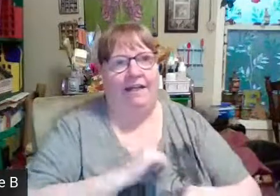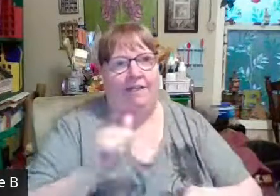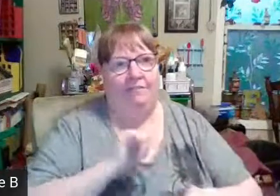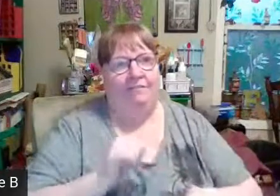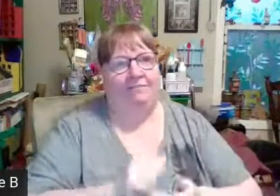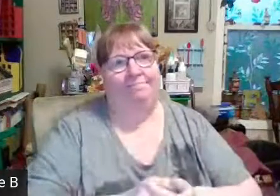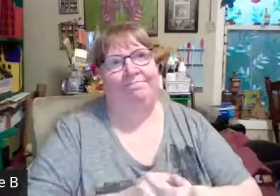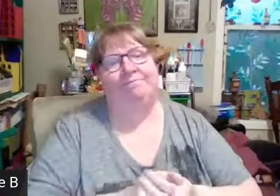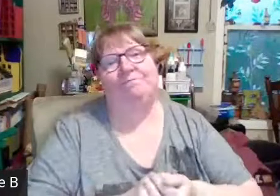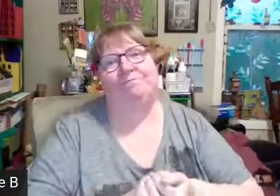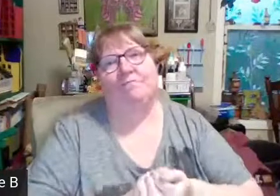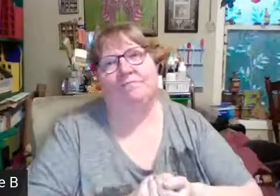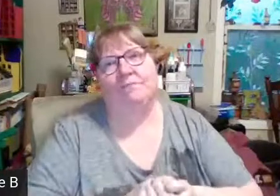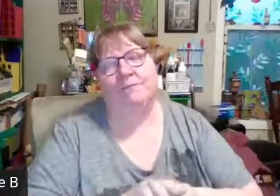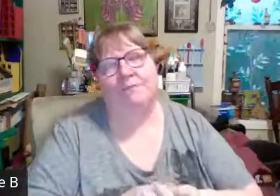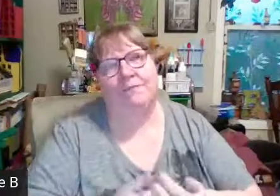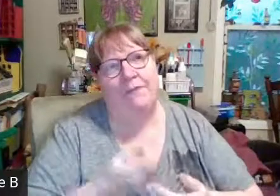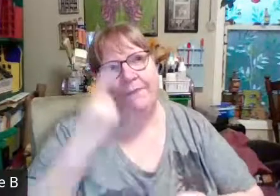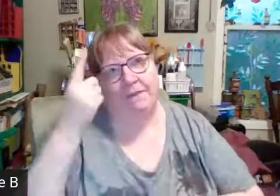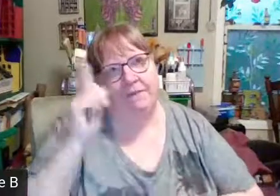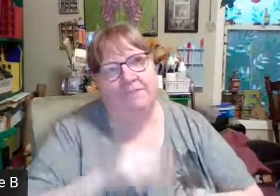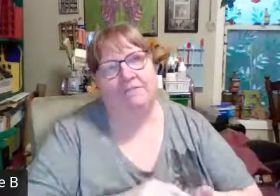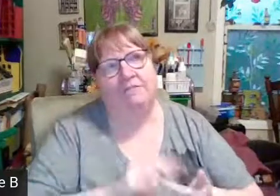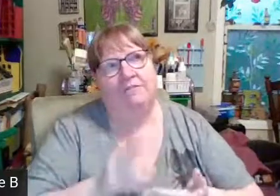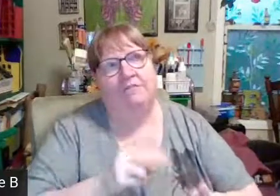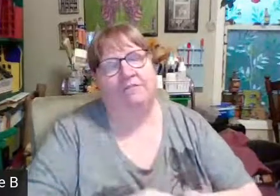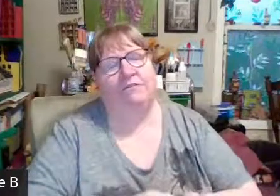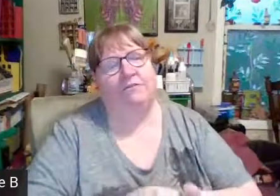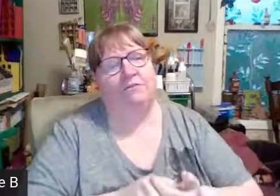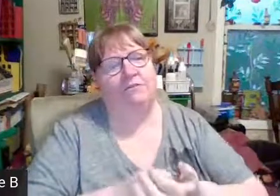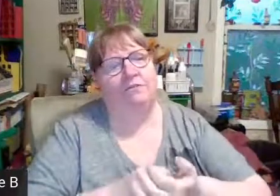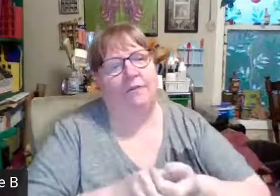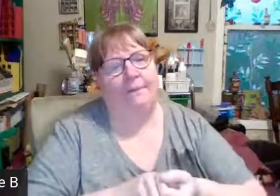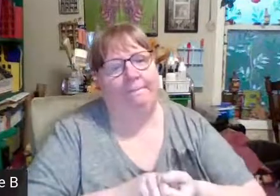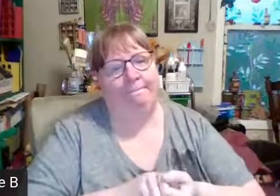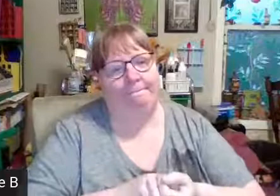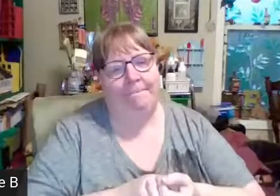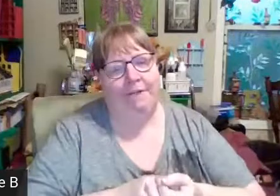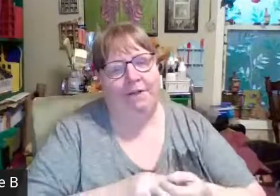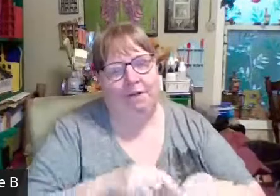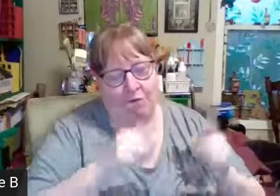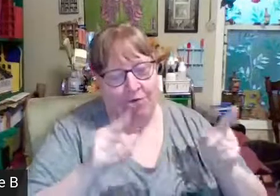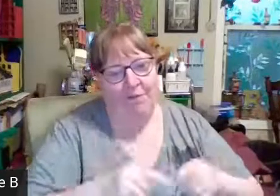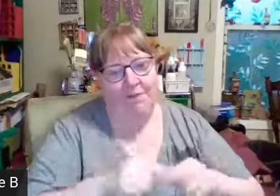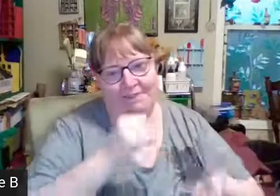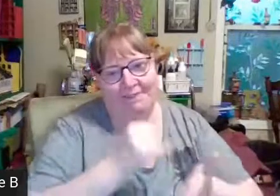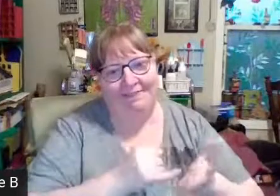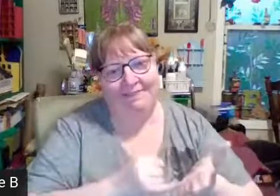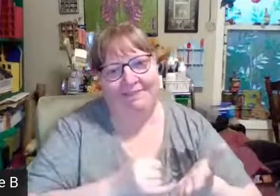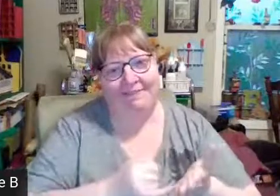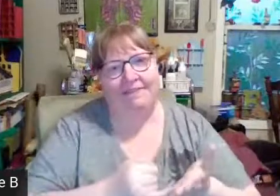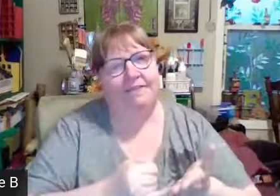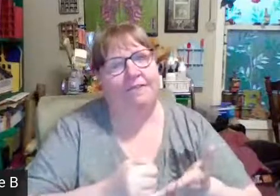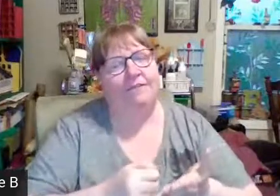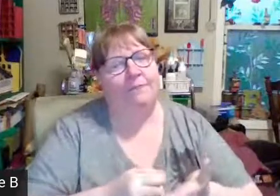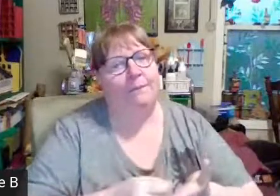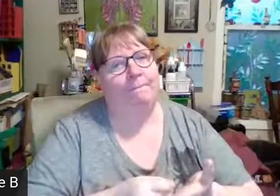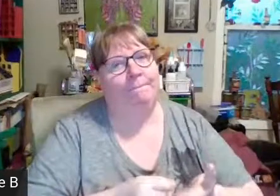well. But for those of you who may not realize this, that are hardests, I'm talking to you right now, there is